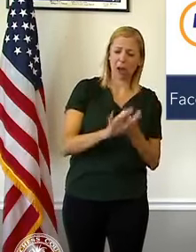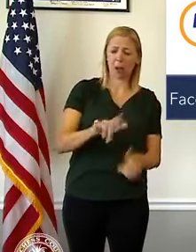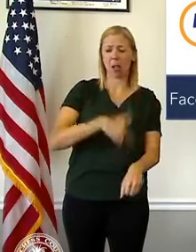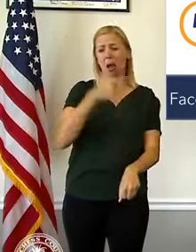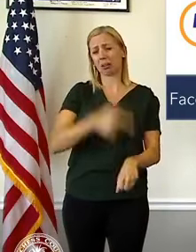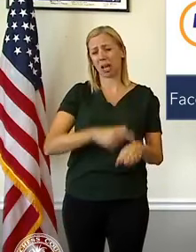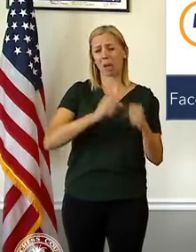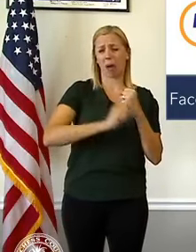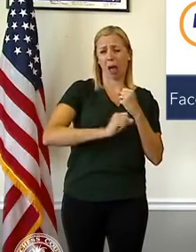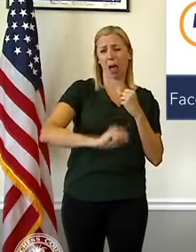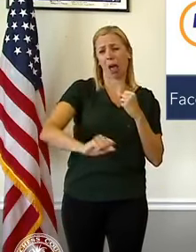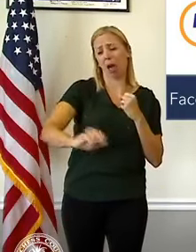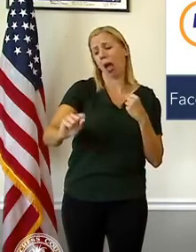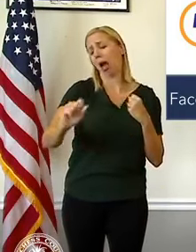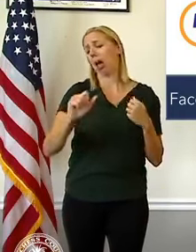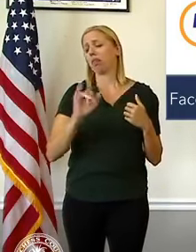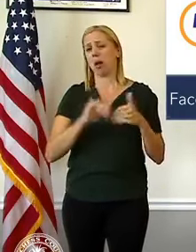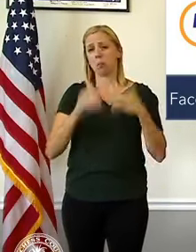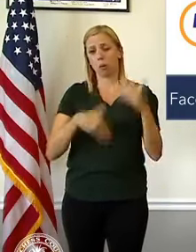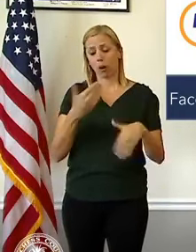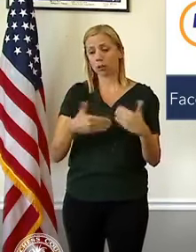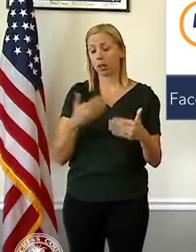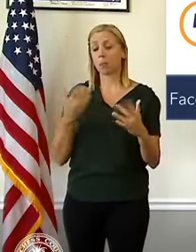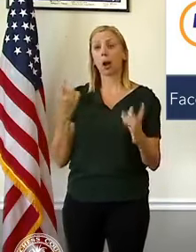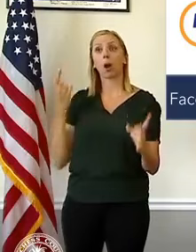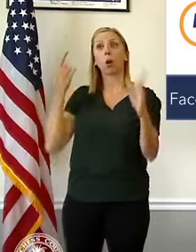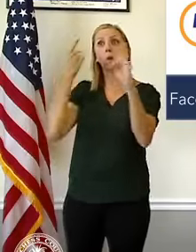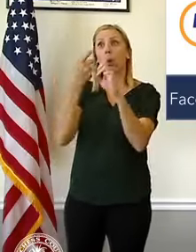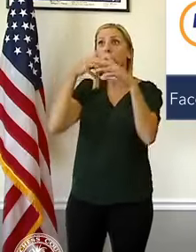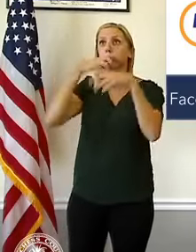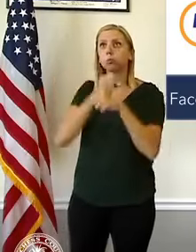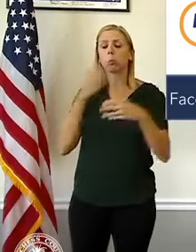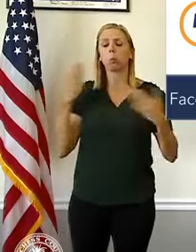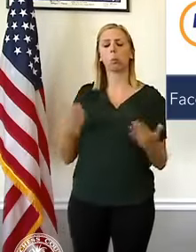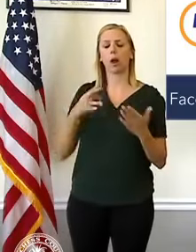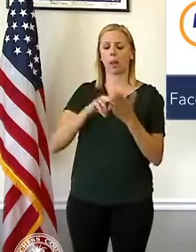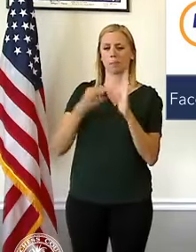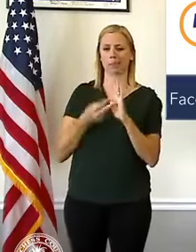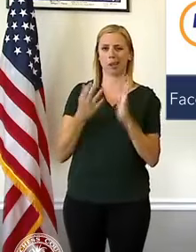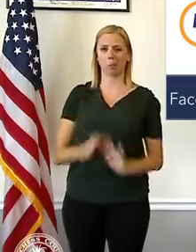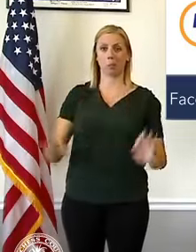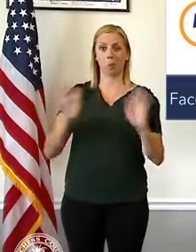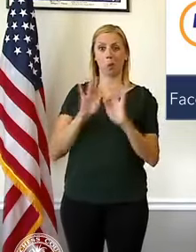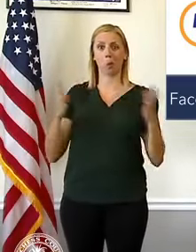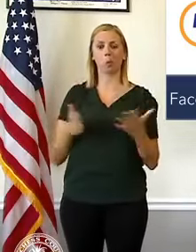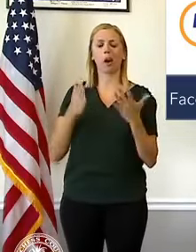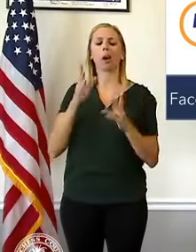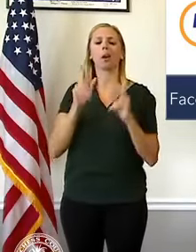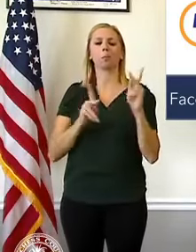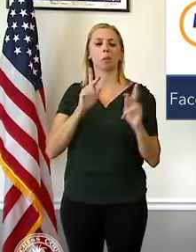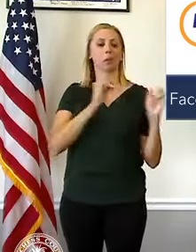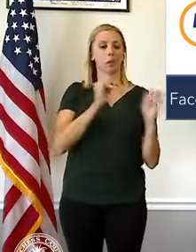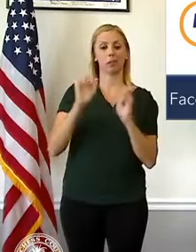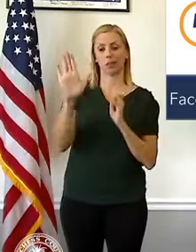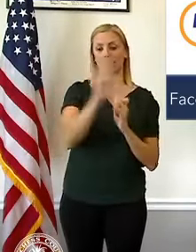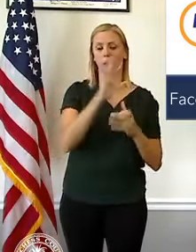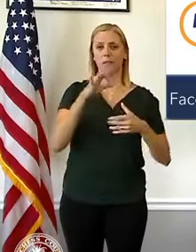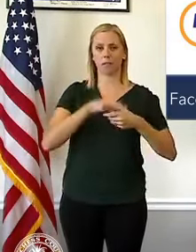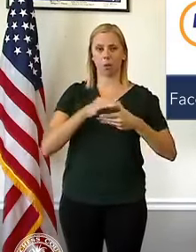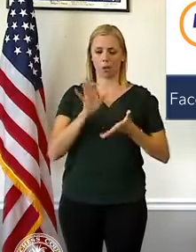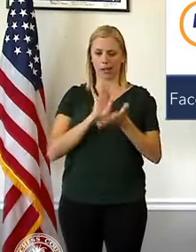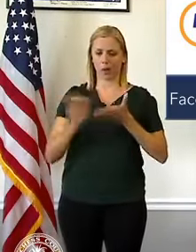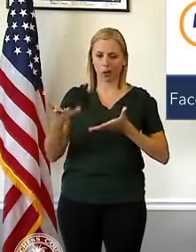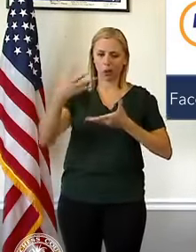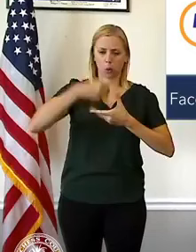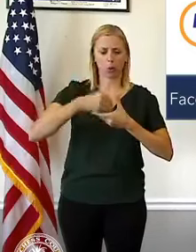I'll just say that, again, the goal here is to make sure every ballot's counted and every vote is counted. So if they need some time to do that, it is perfectly